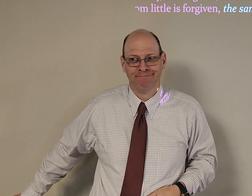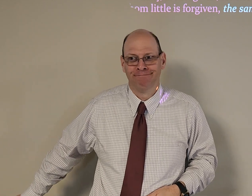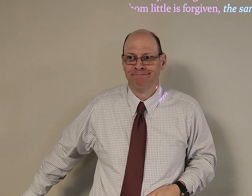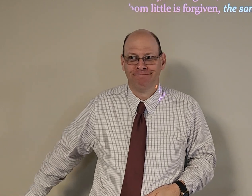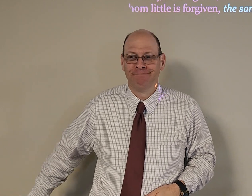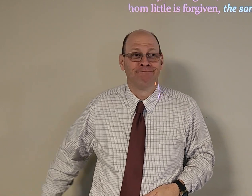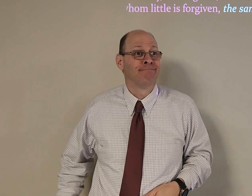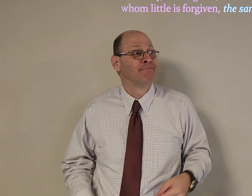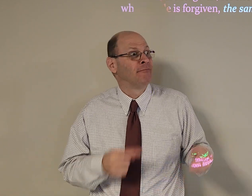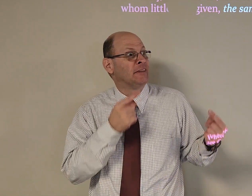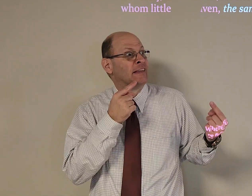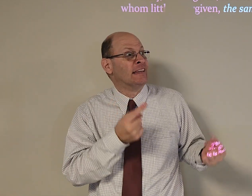Not going to judge her further.